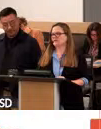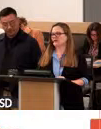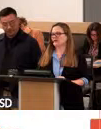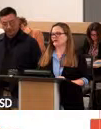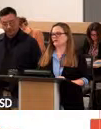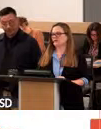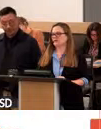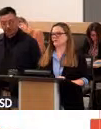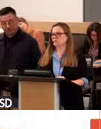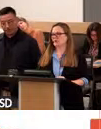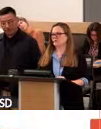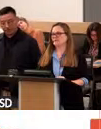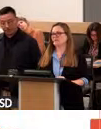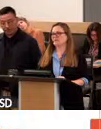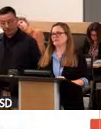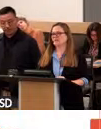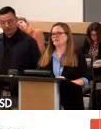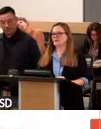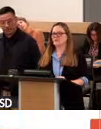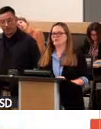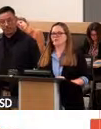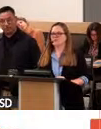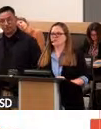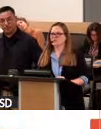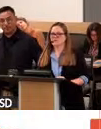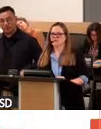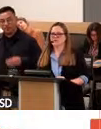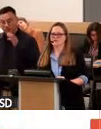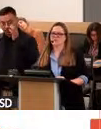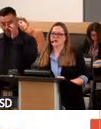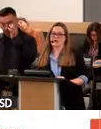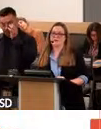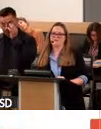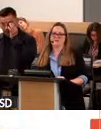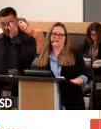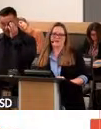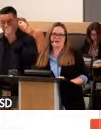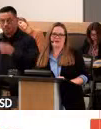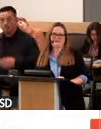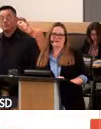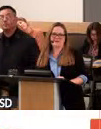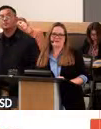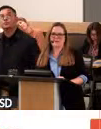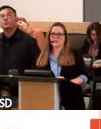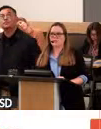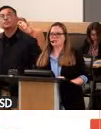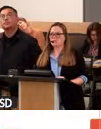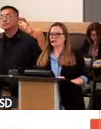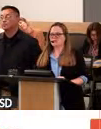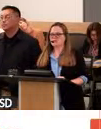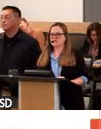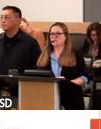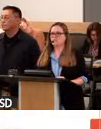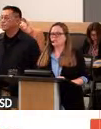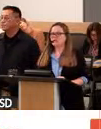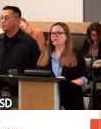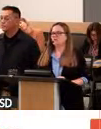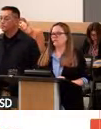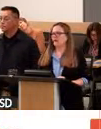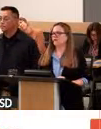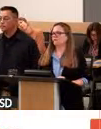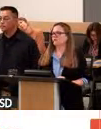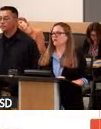88% of the respondents gave their instructional coaches a 5 on that, which means they